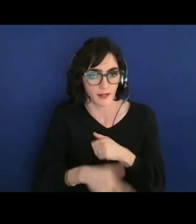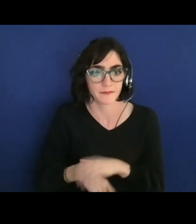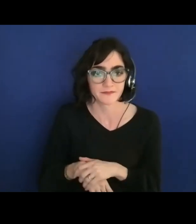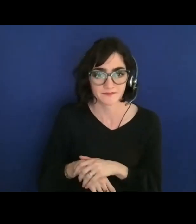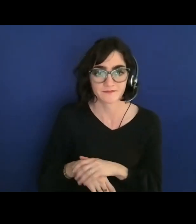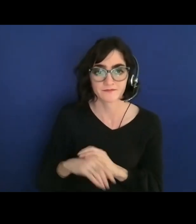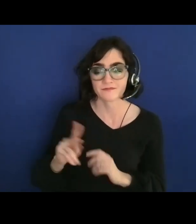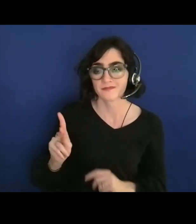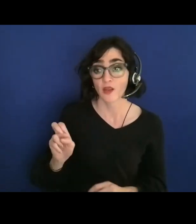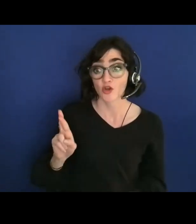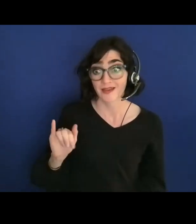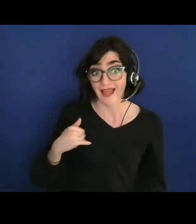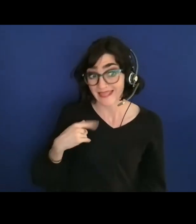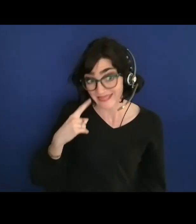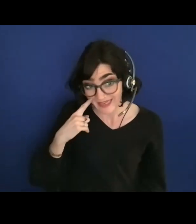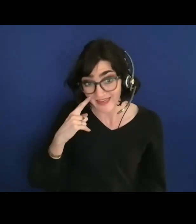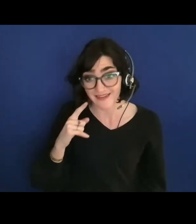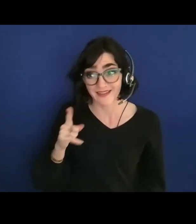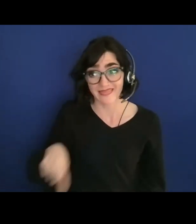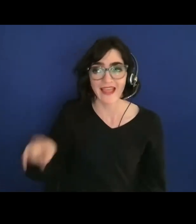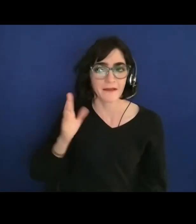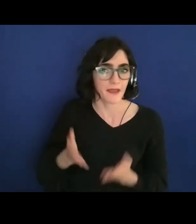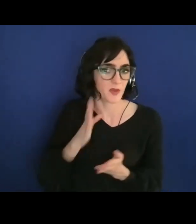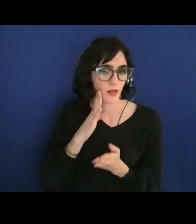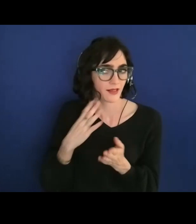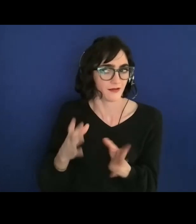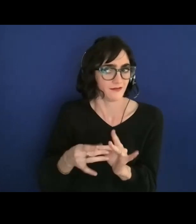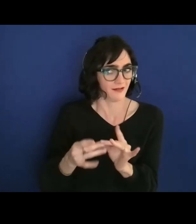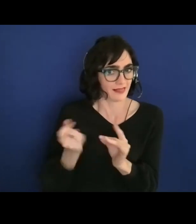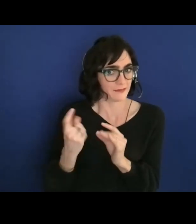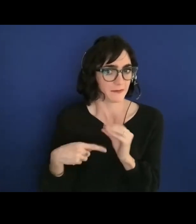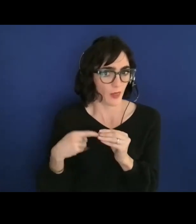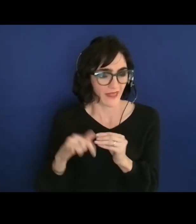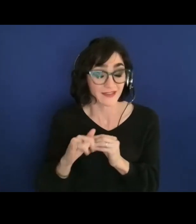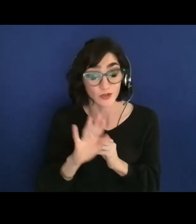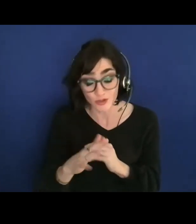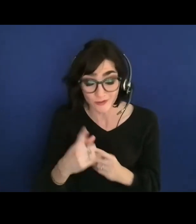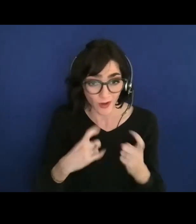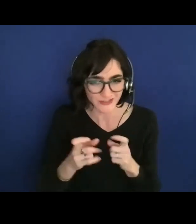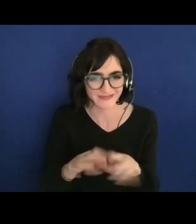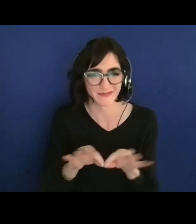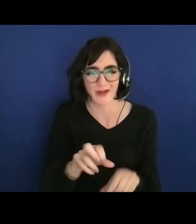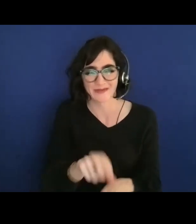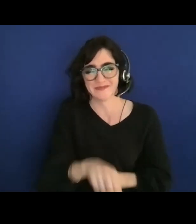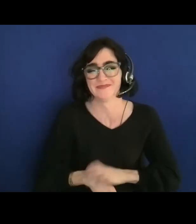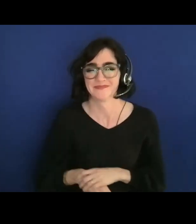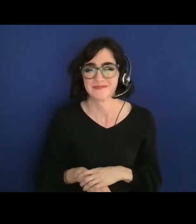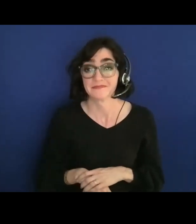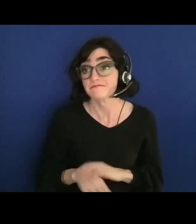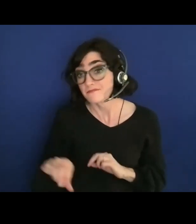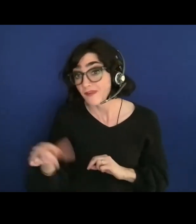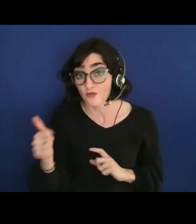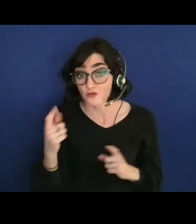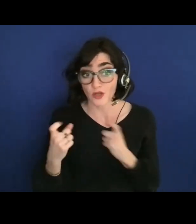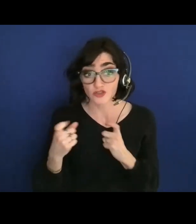of it, Kim. So your question's prescient. All right, excellent. Any other questions